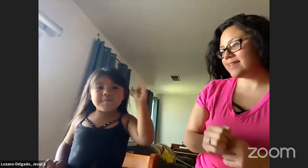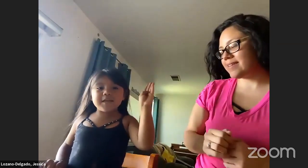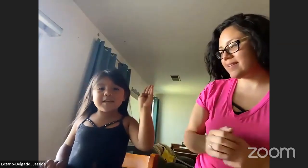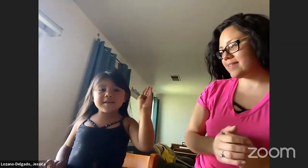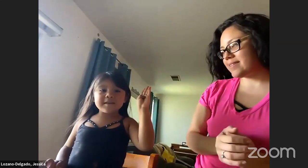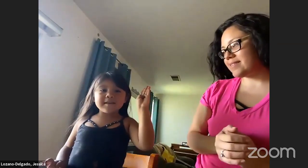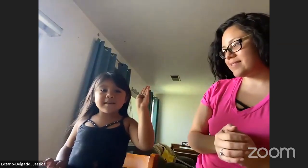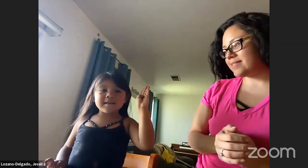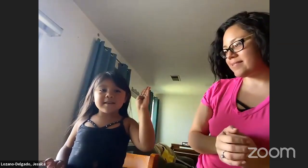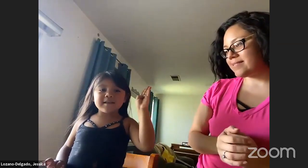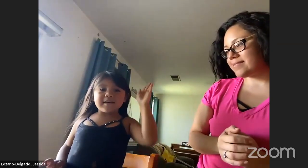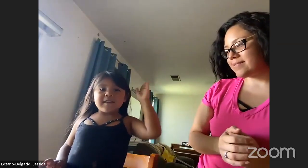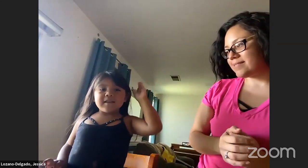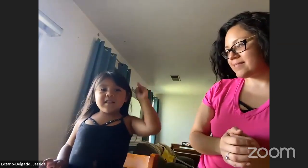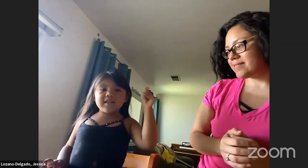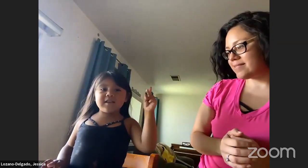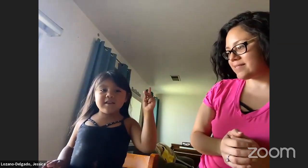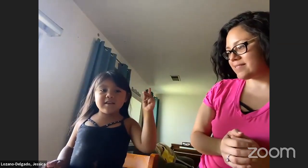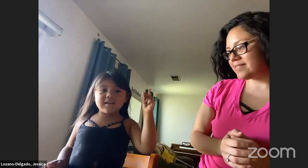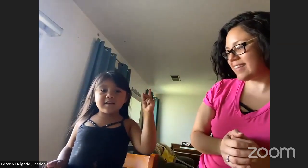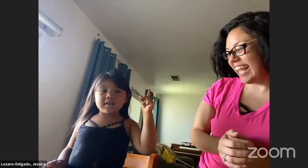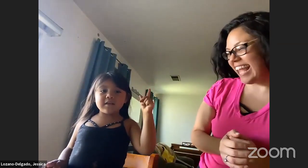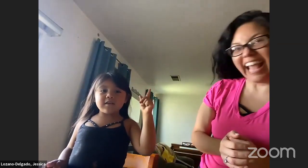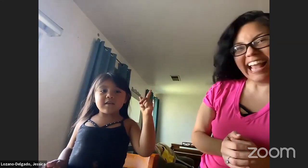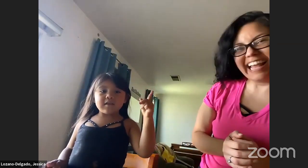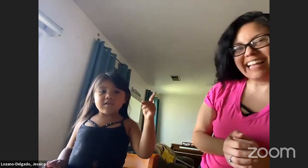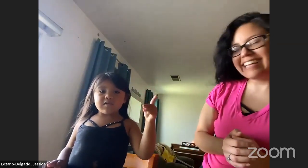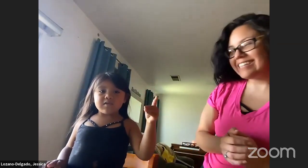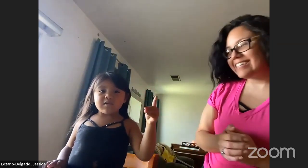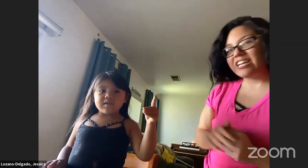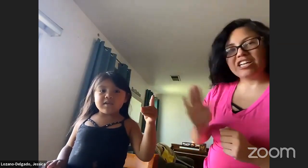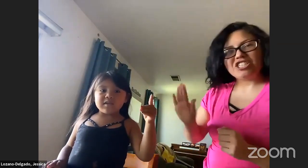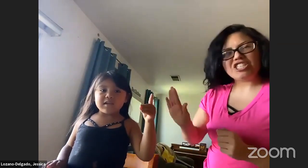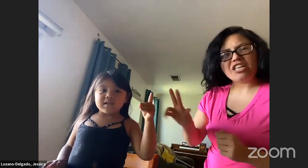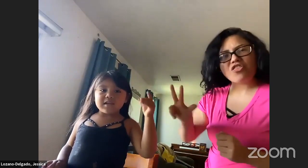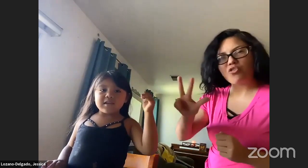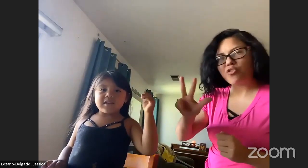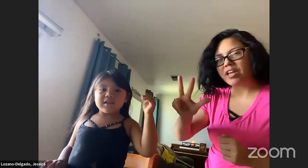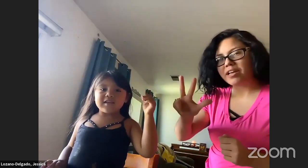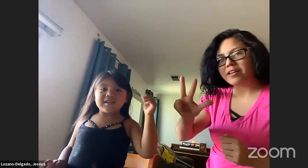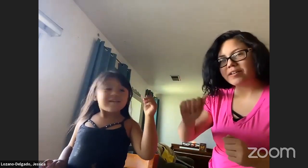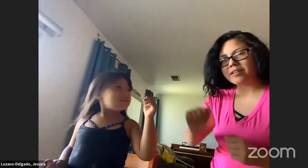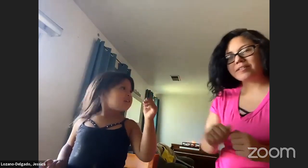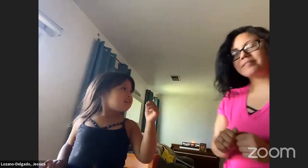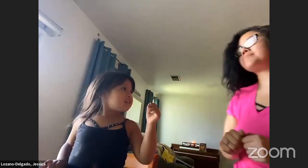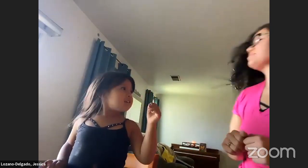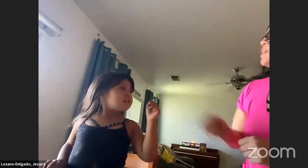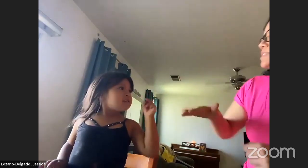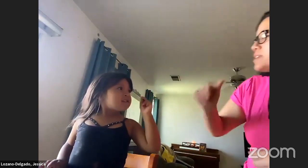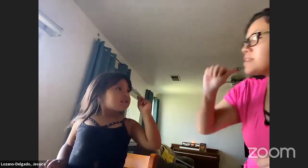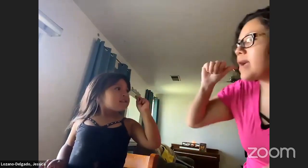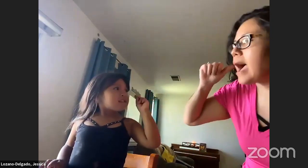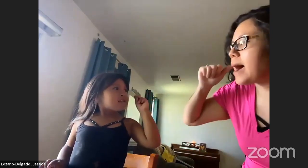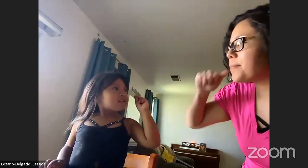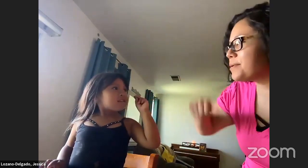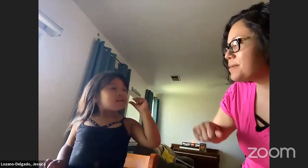B. A, B, D. D. She's 3. She is 3. Apple.